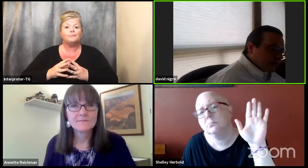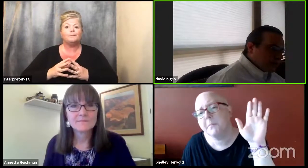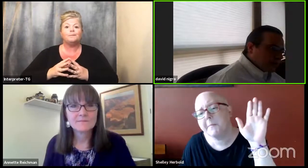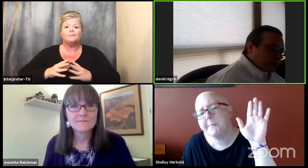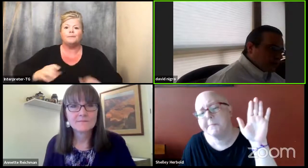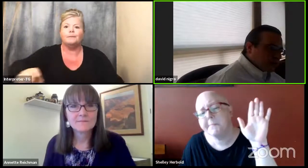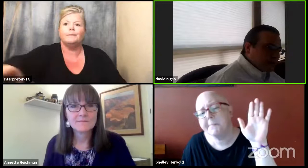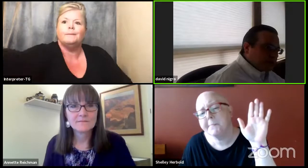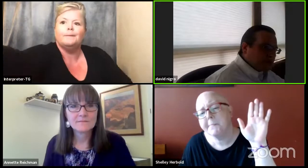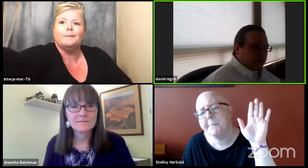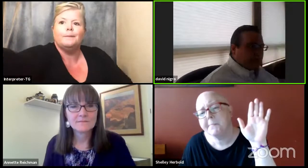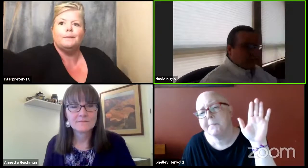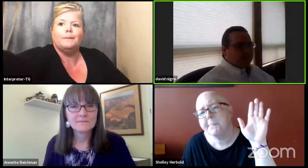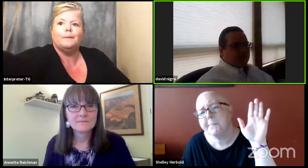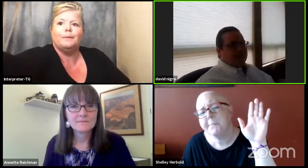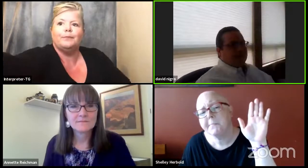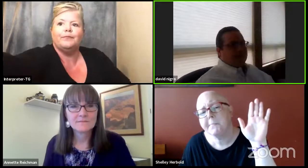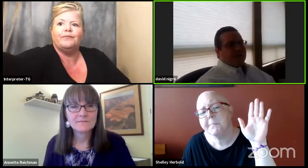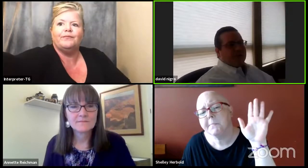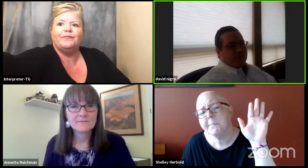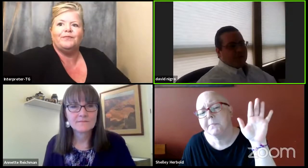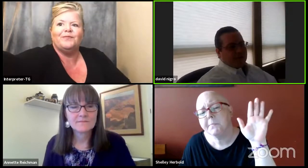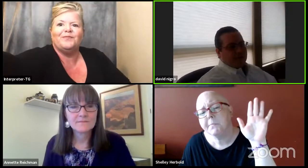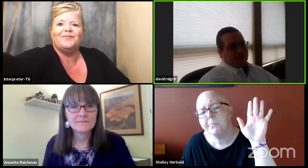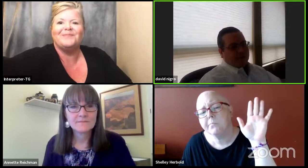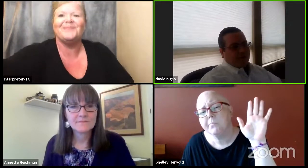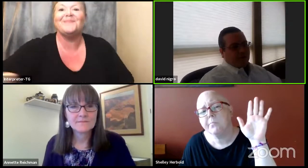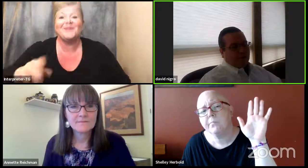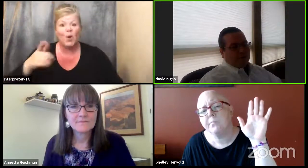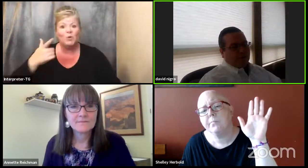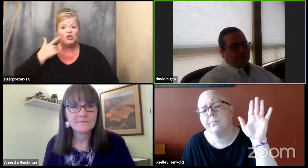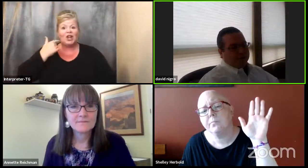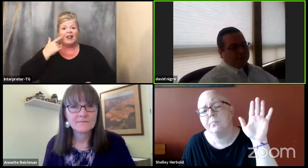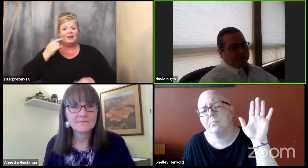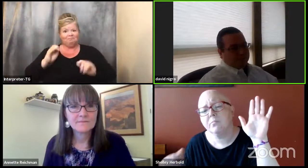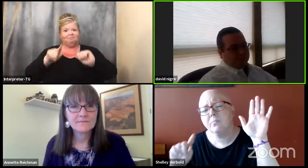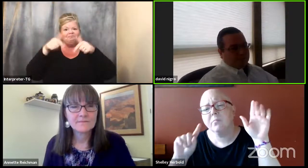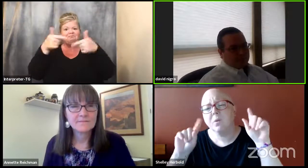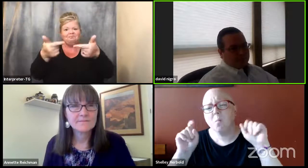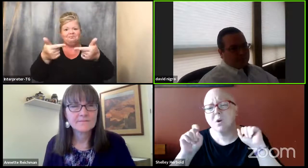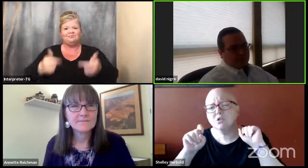none, I would, I see Shelley is raising her hand. Shelley, you have the floor.